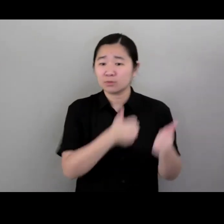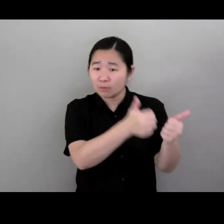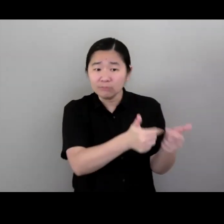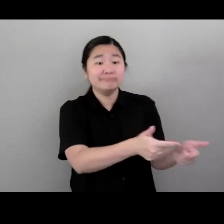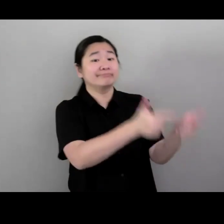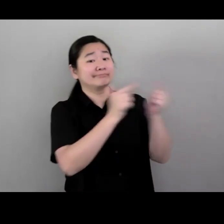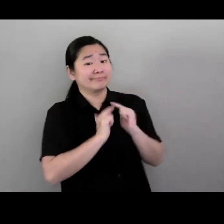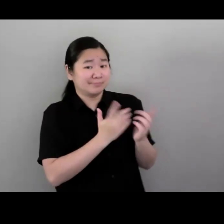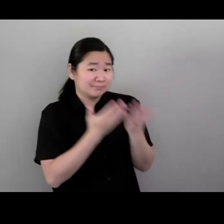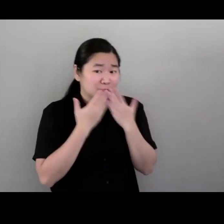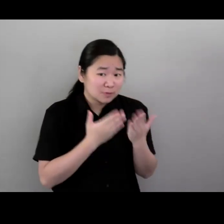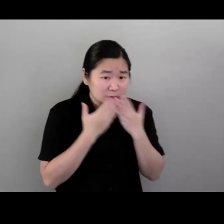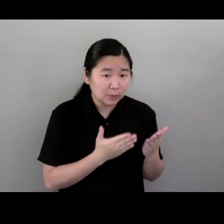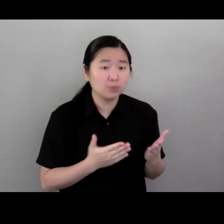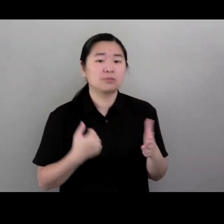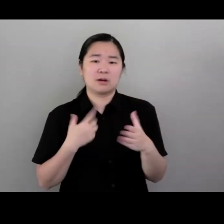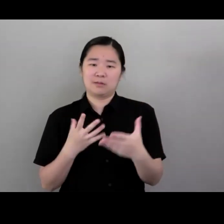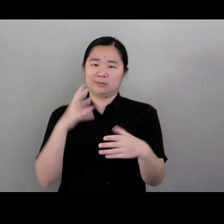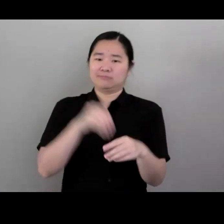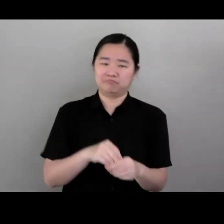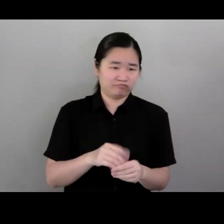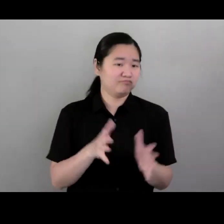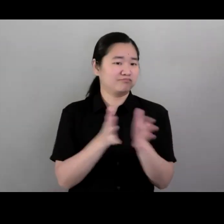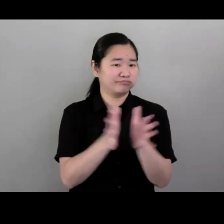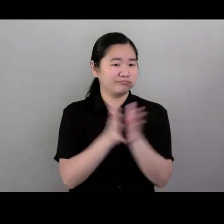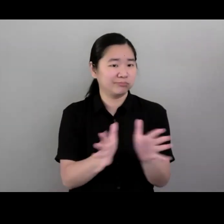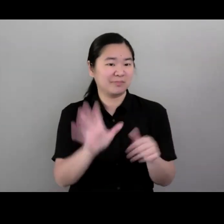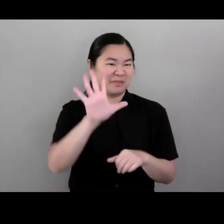right. Thank you, Amber, and Okay, greetings all from Kenya. Yes.